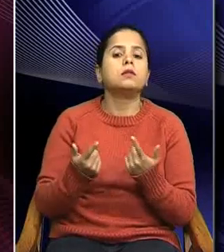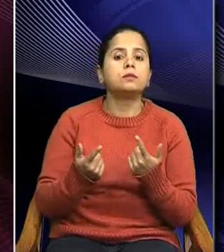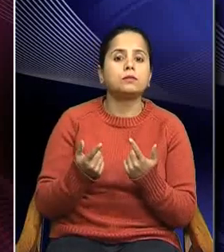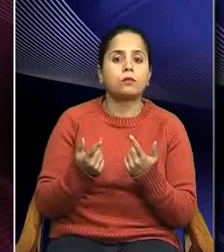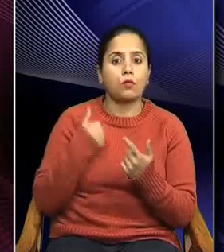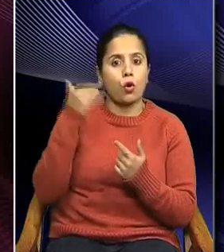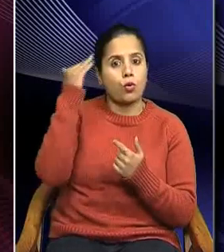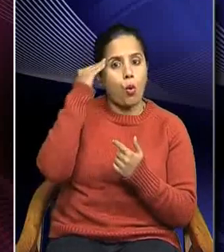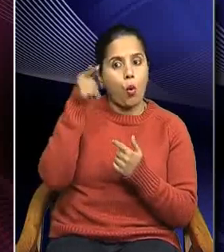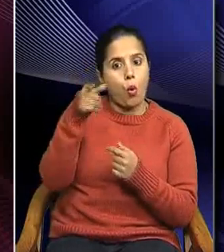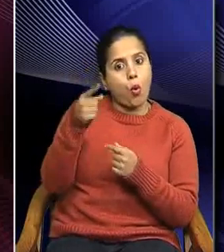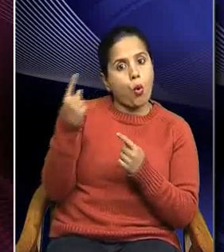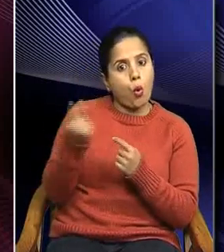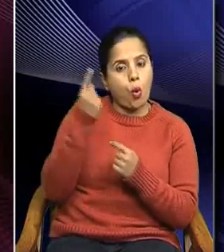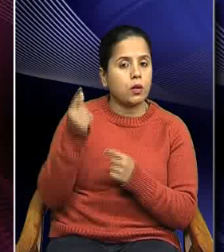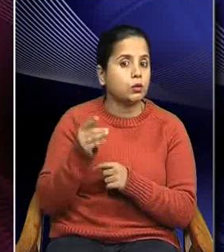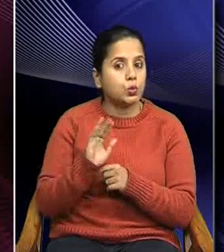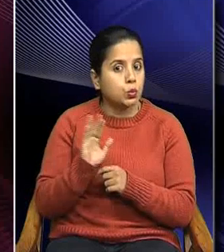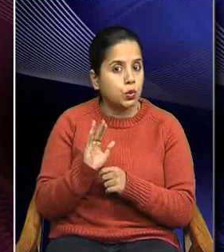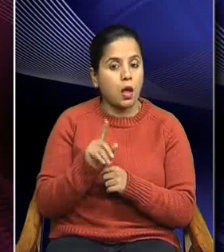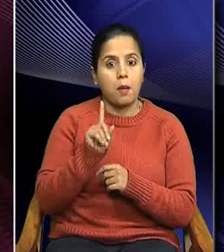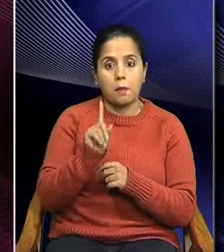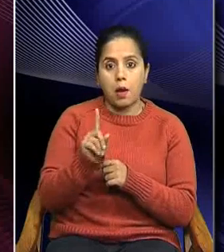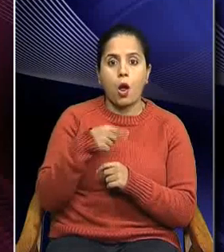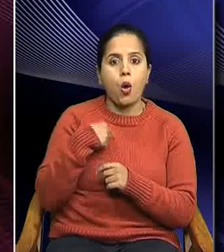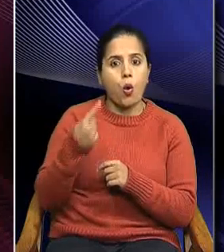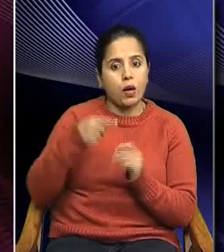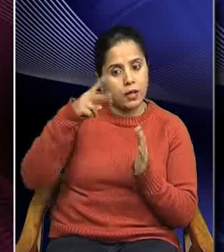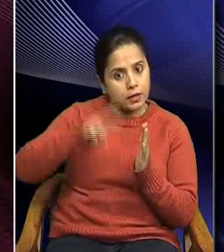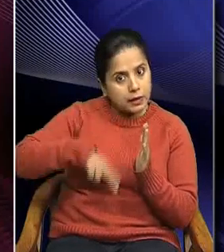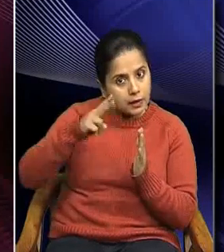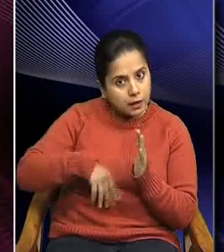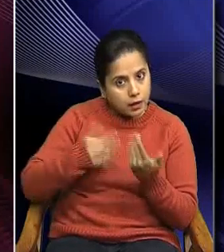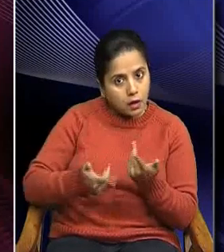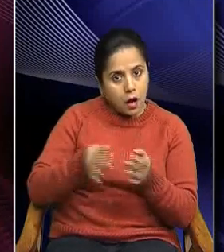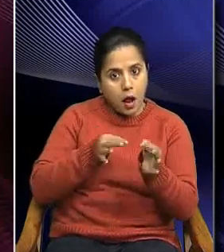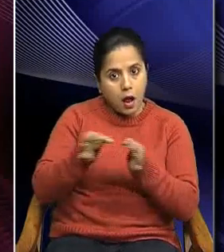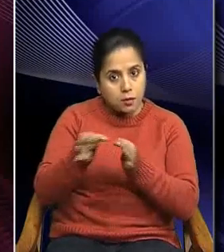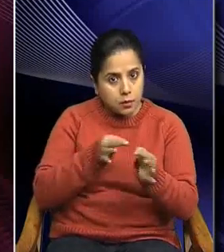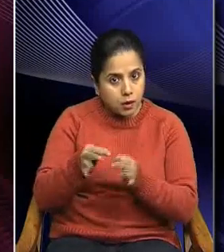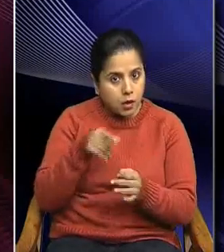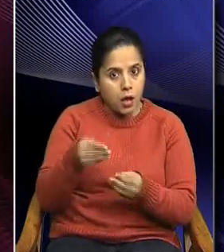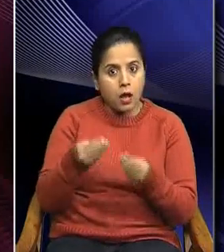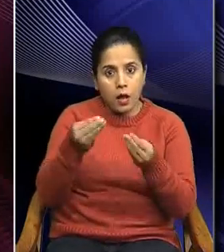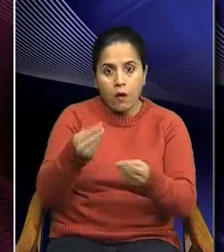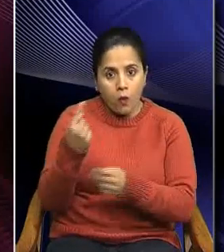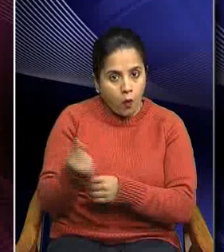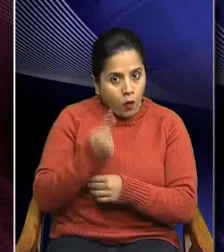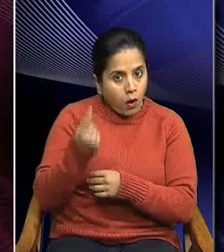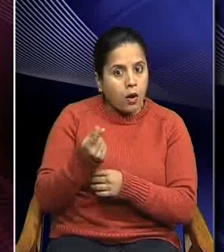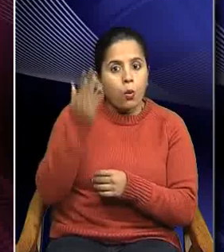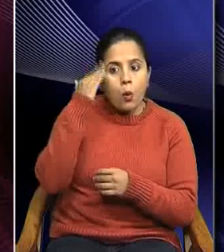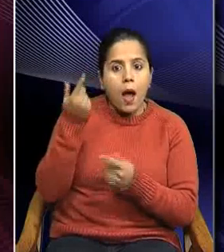know them. We don't have to only read the explanations offered of why